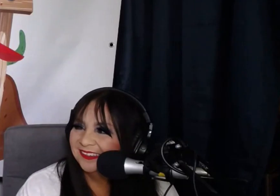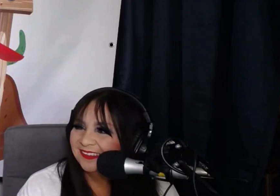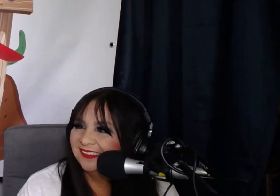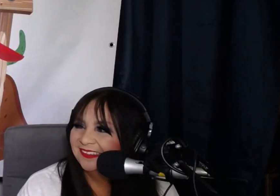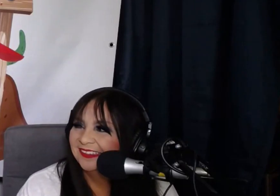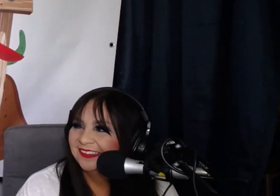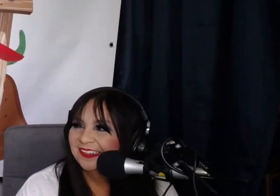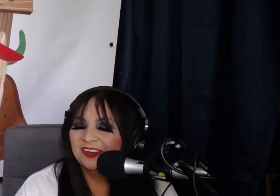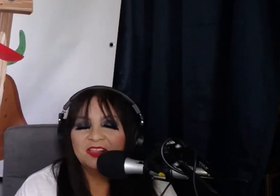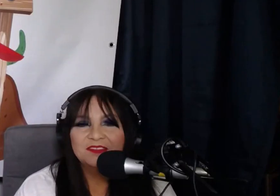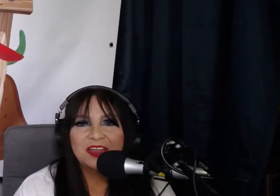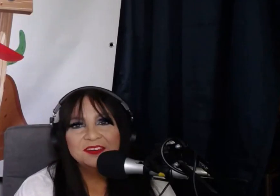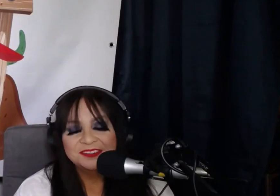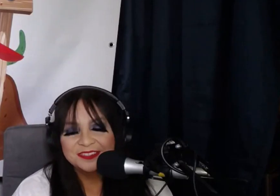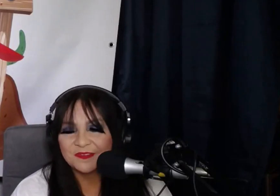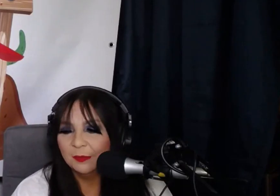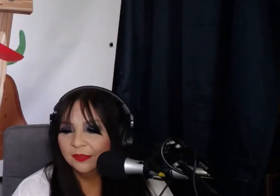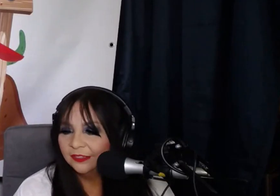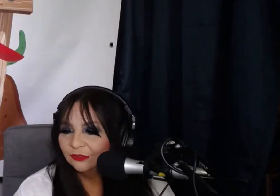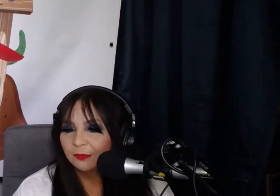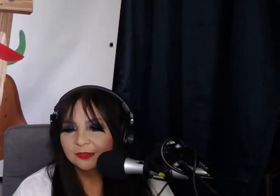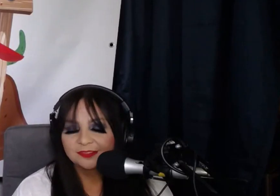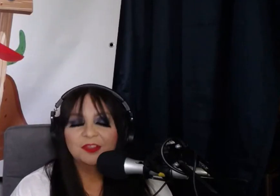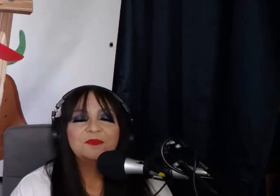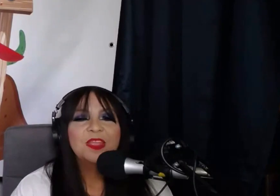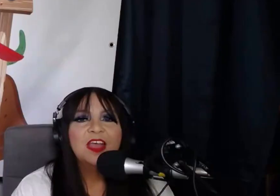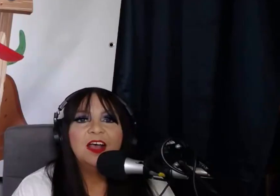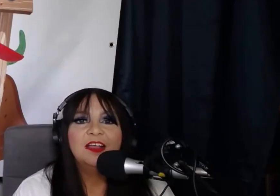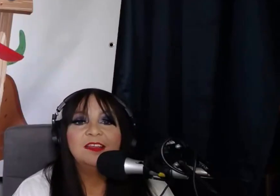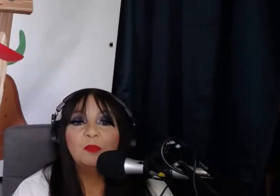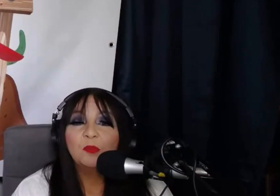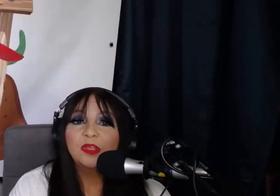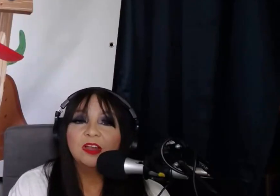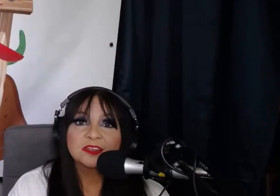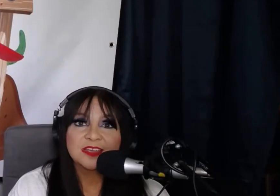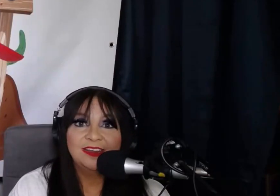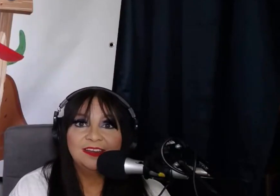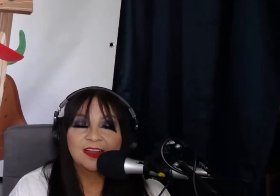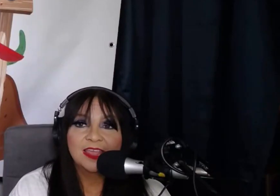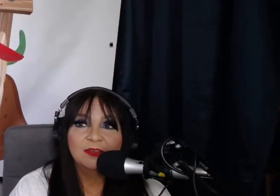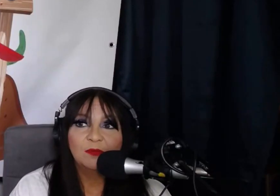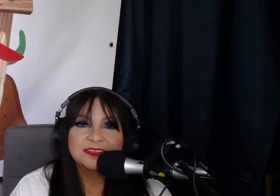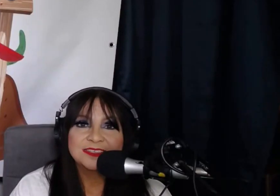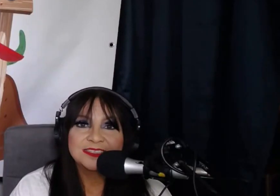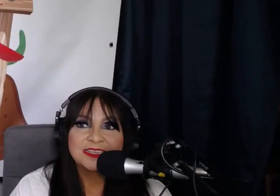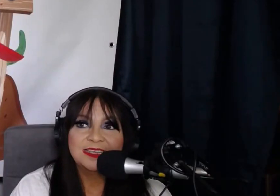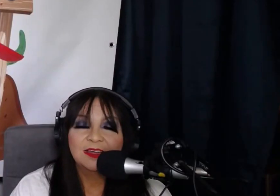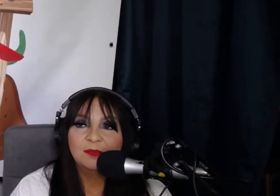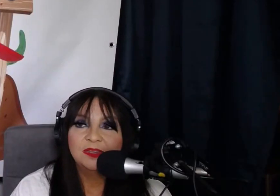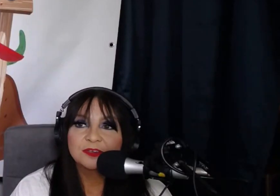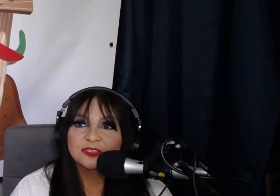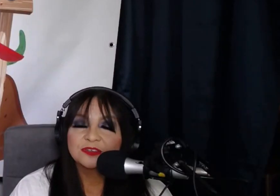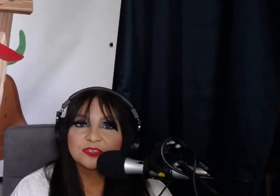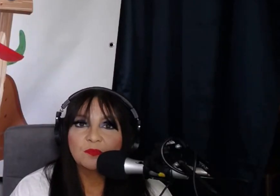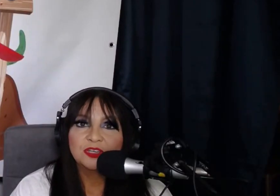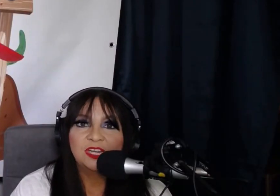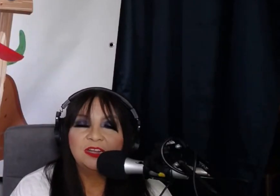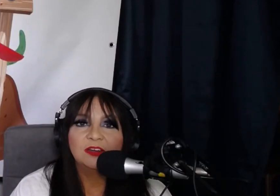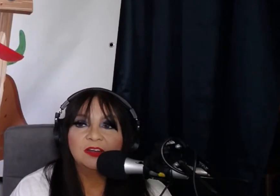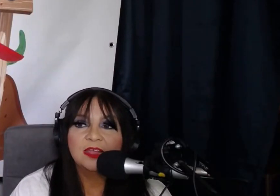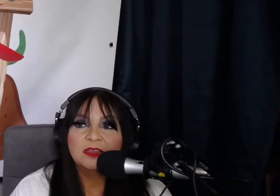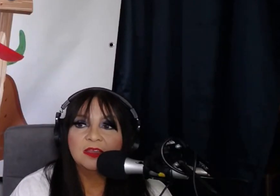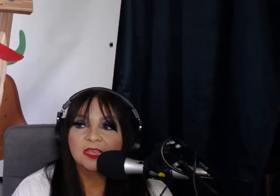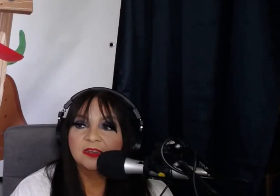all. Not at all. Get all of Eowyn's family in trouble. No. But we are excited. I can't wait to see. I mean, there's so